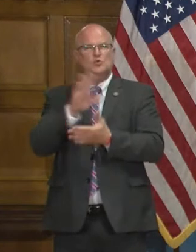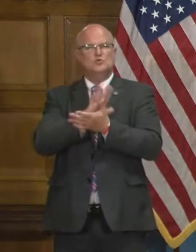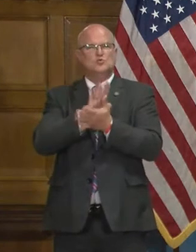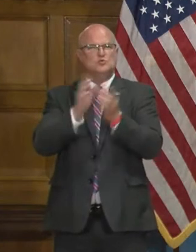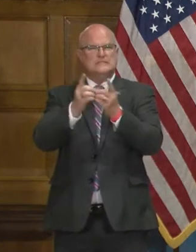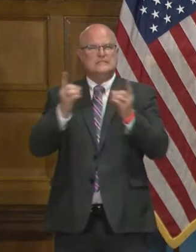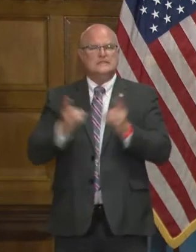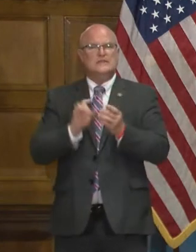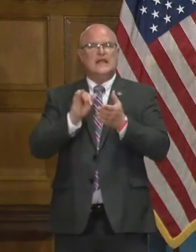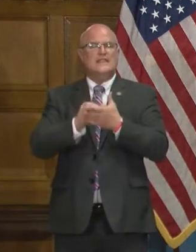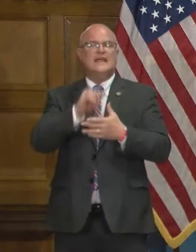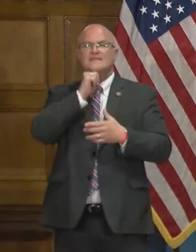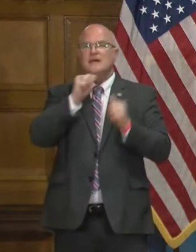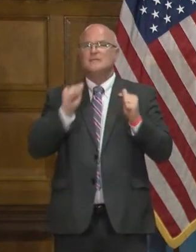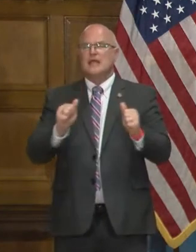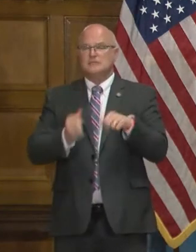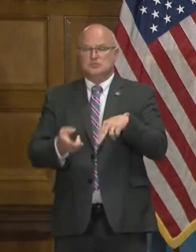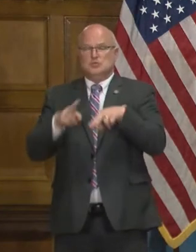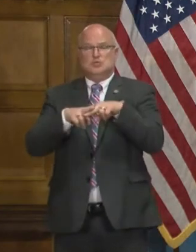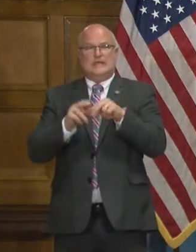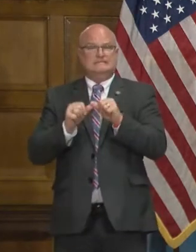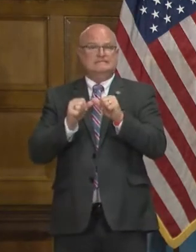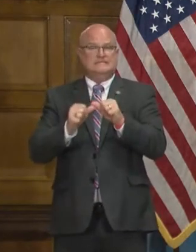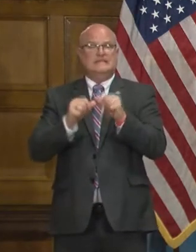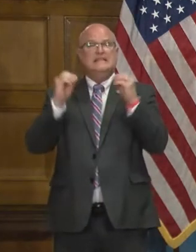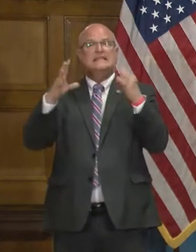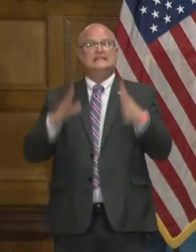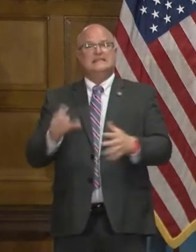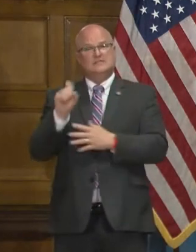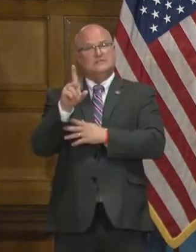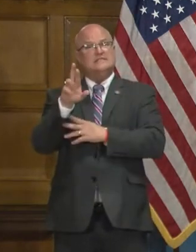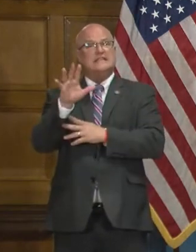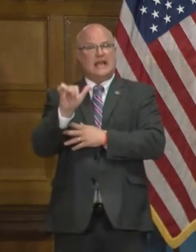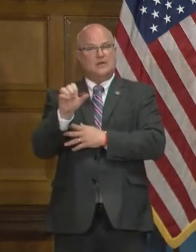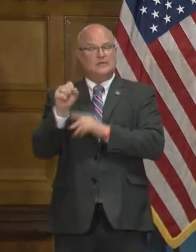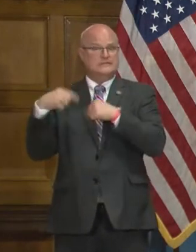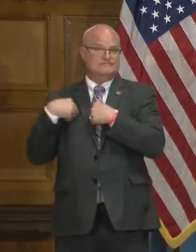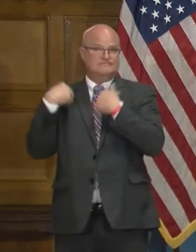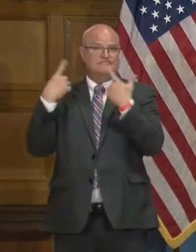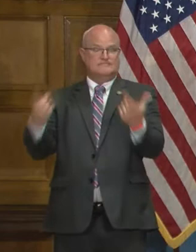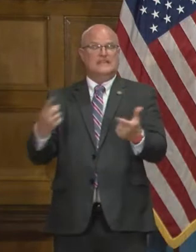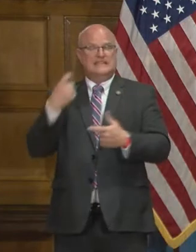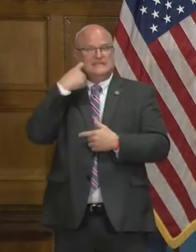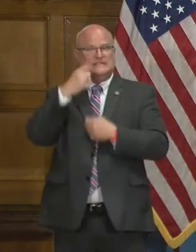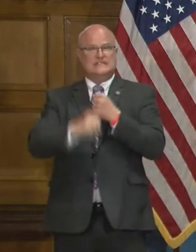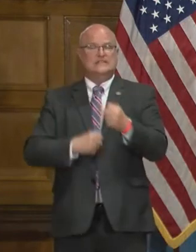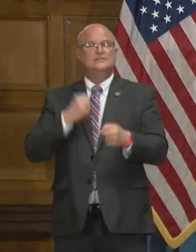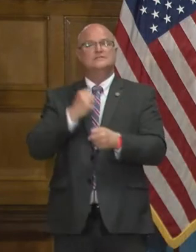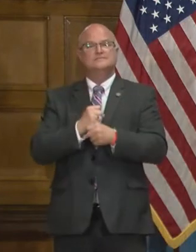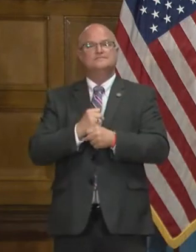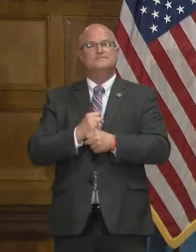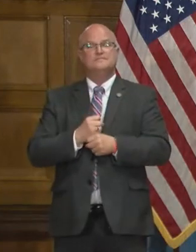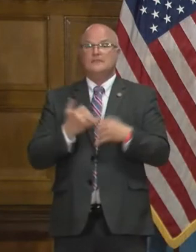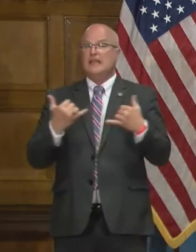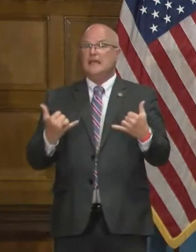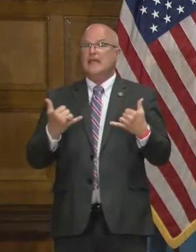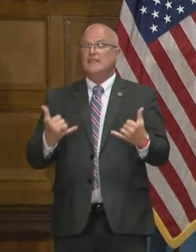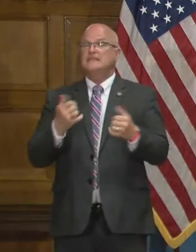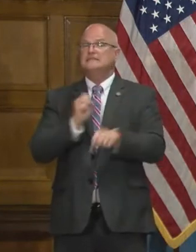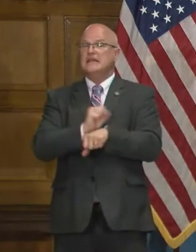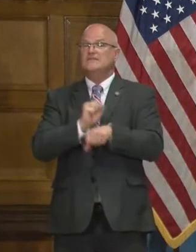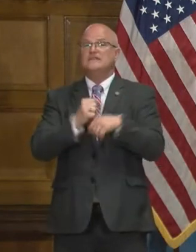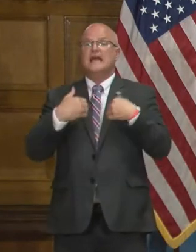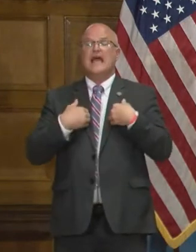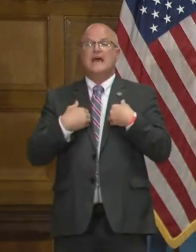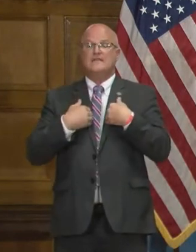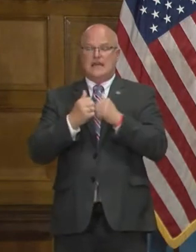school districts that have not been able to raise consistently the teacher salaries in recent years. This is an effort to